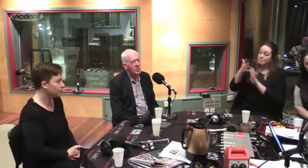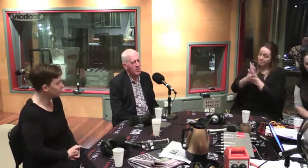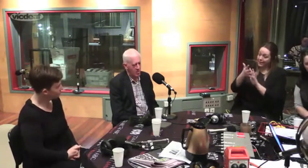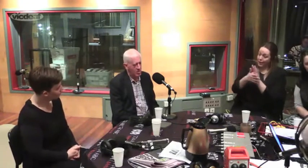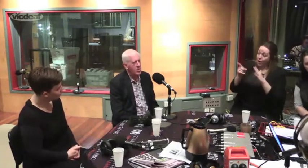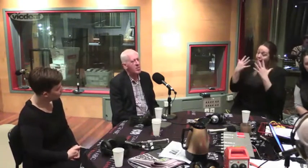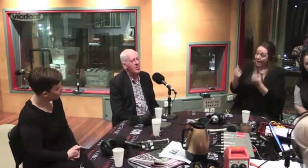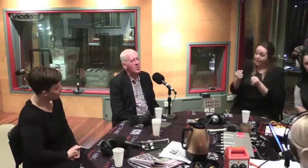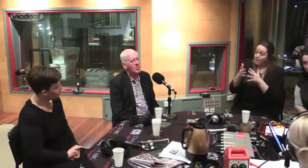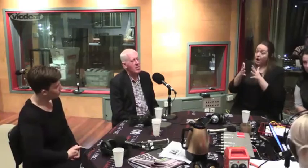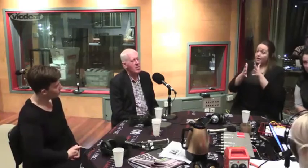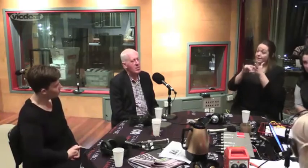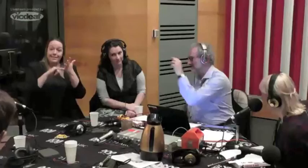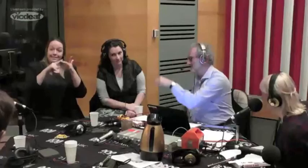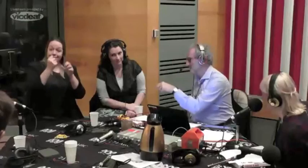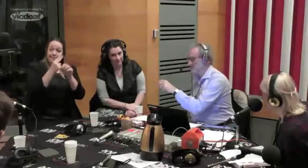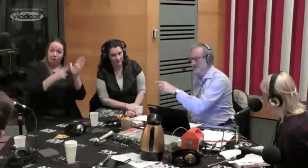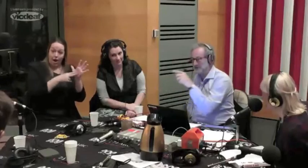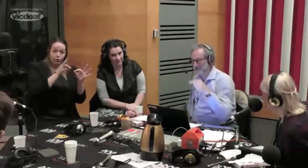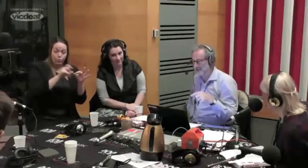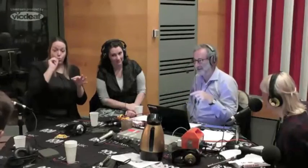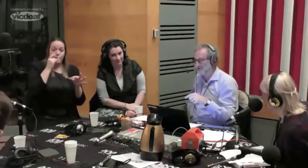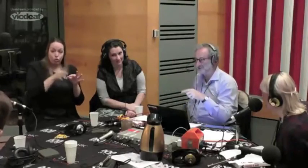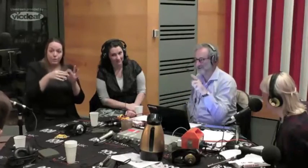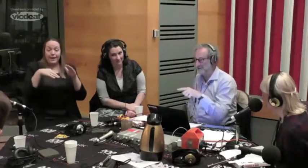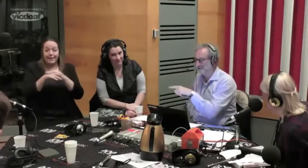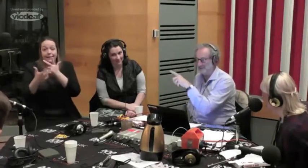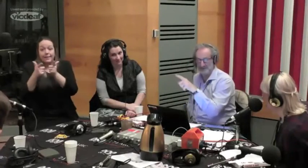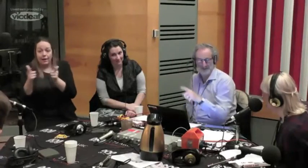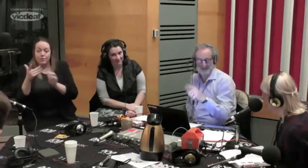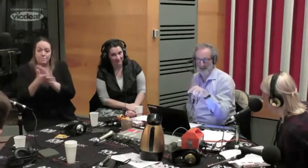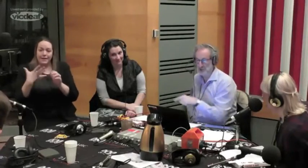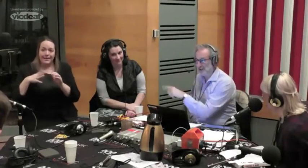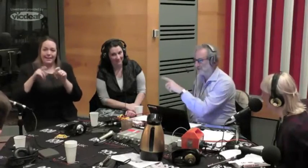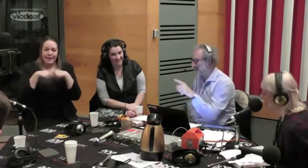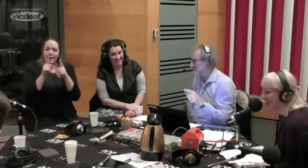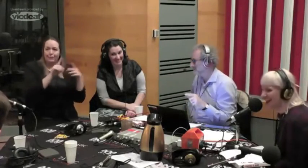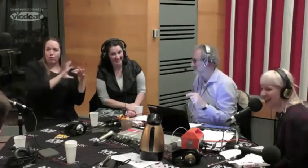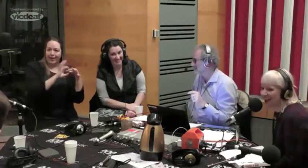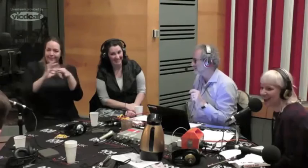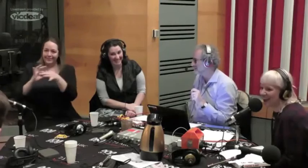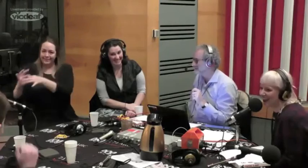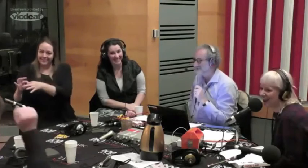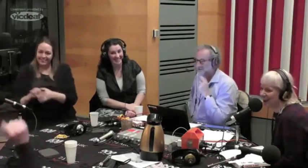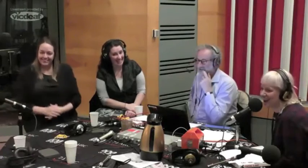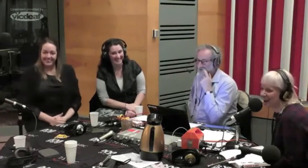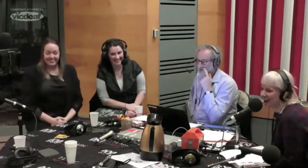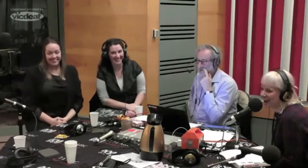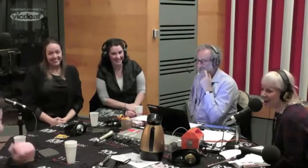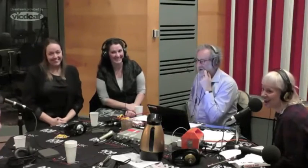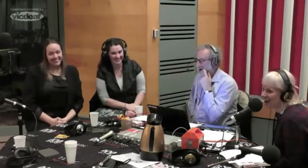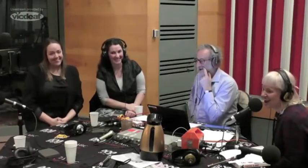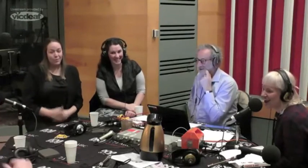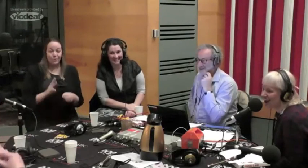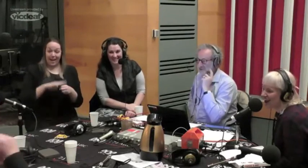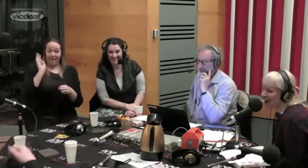have a sign interpreter who would then be interpreted into another language, so you'd need a team of, it's like a chain almost conversation. Exactly,